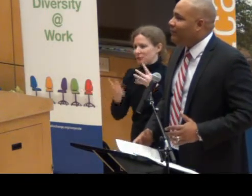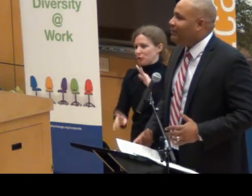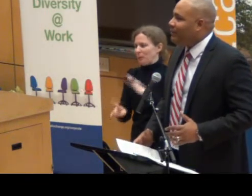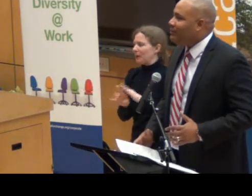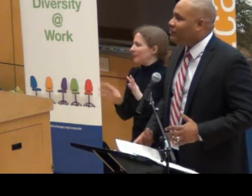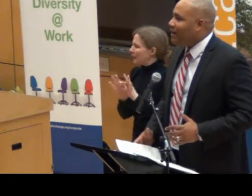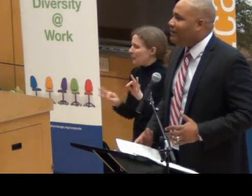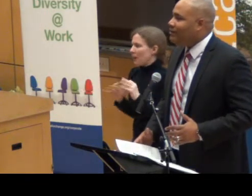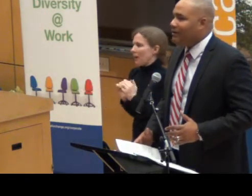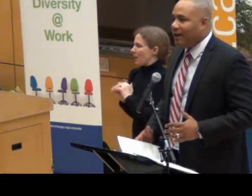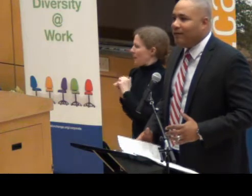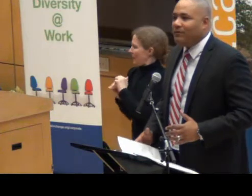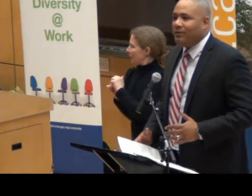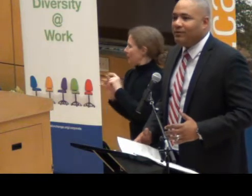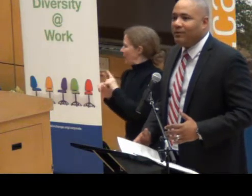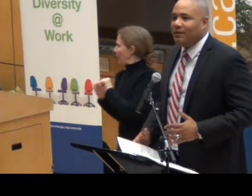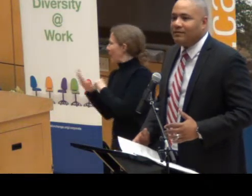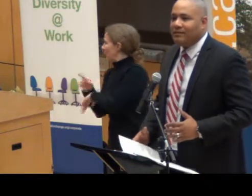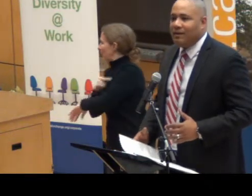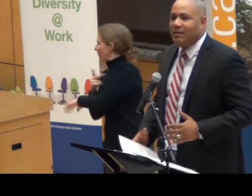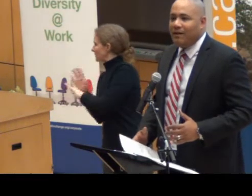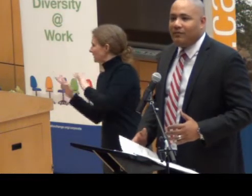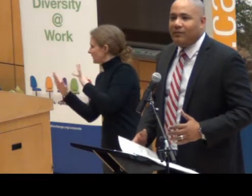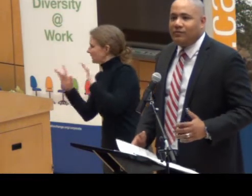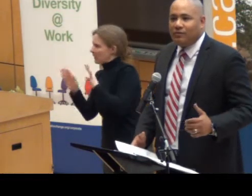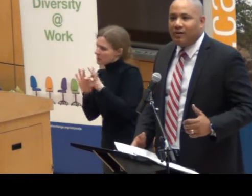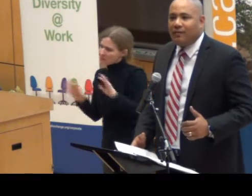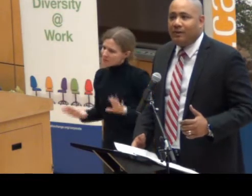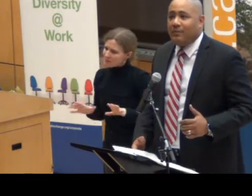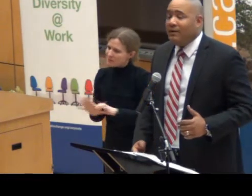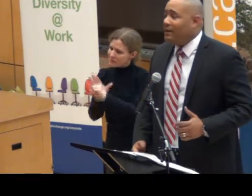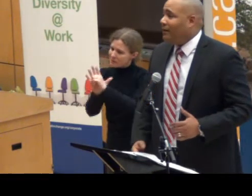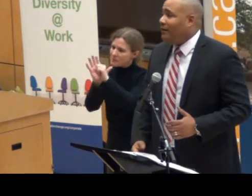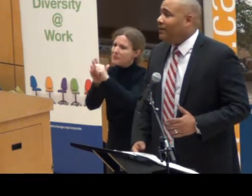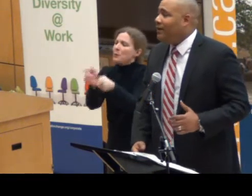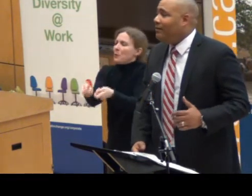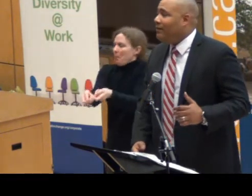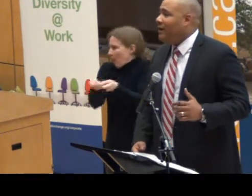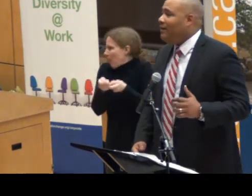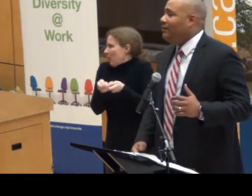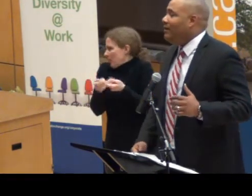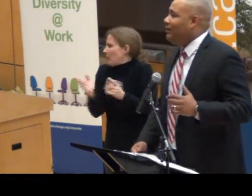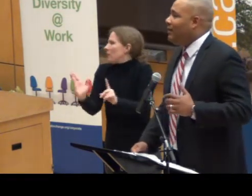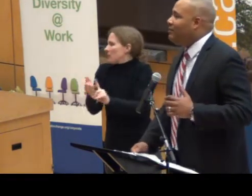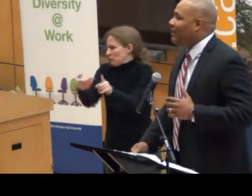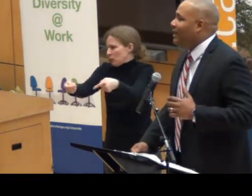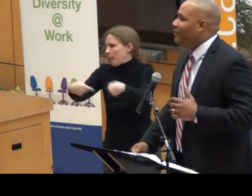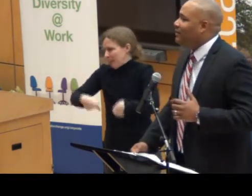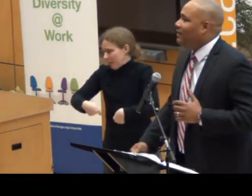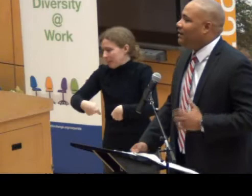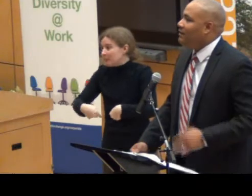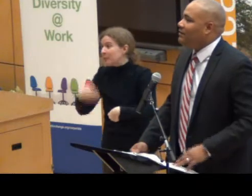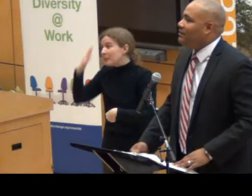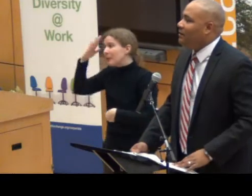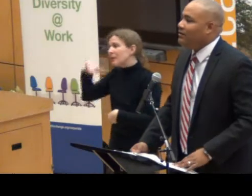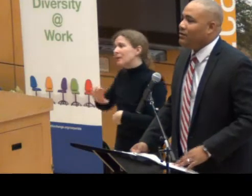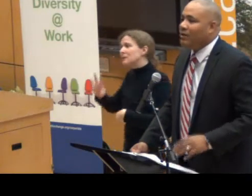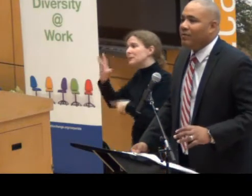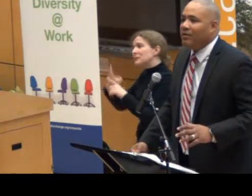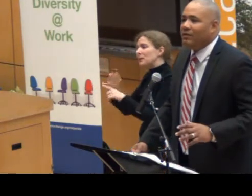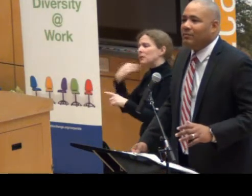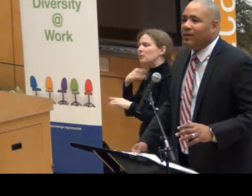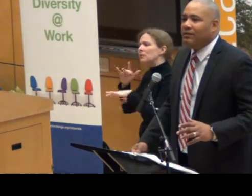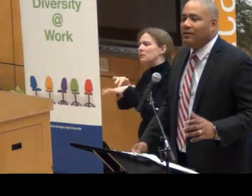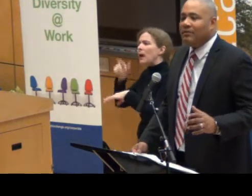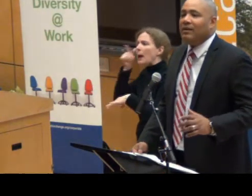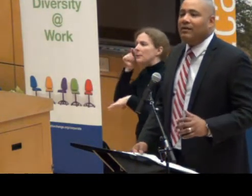have to put in place strategy, and you have to put in place the time and effort to attract people. I'll tell you, when I was in Hamilton 6 months ago